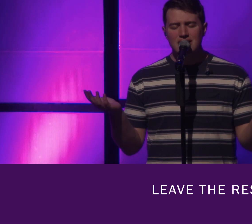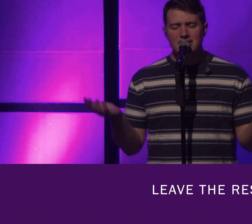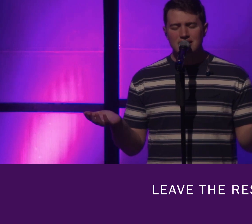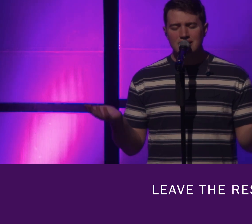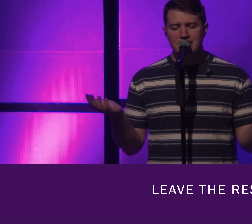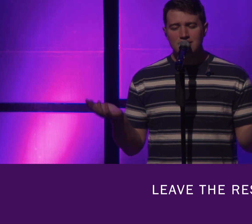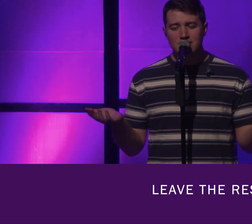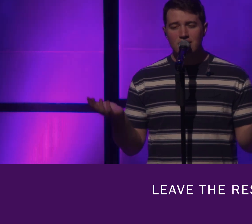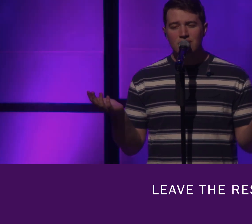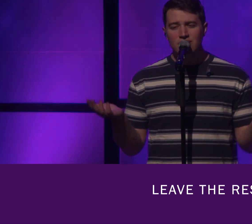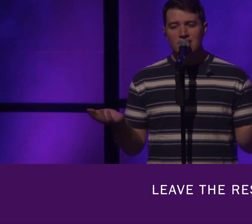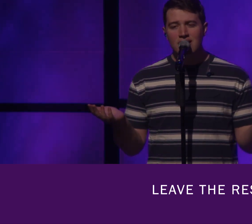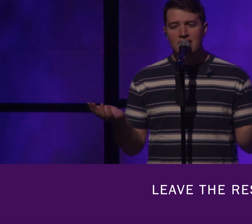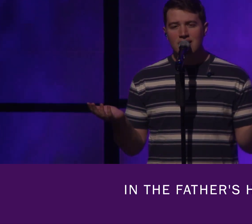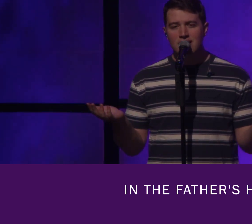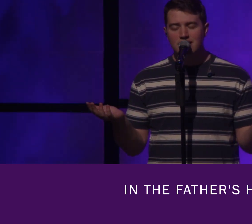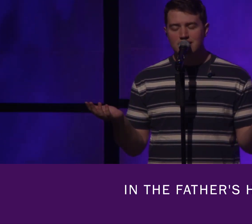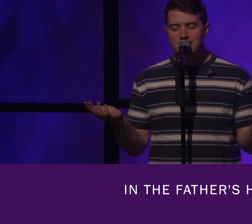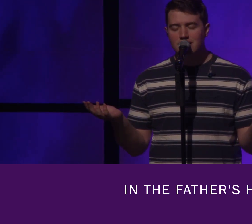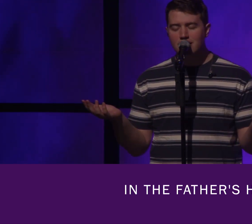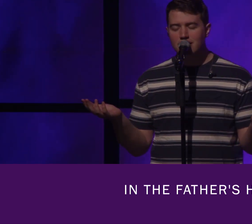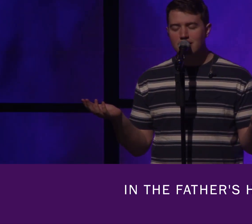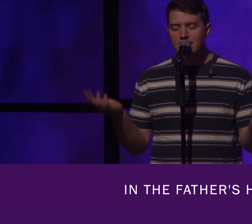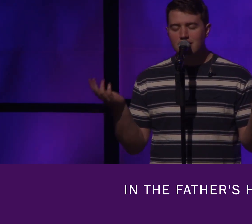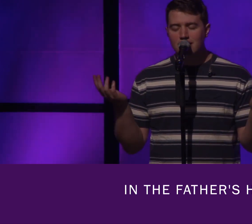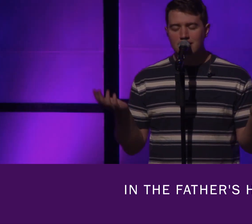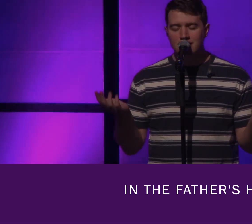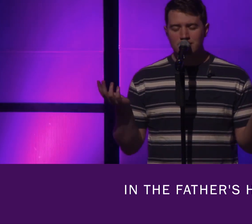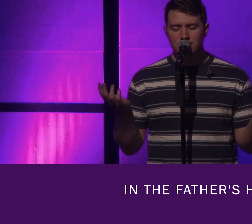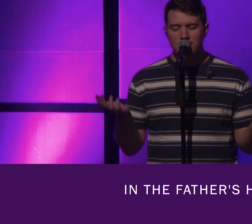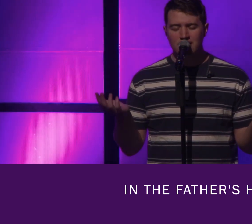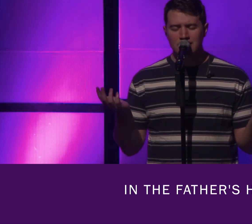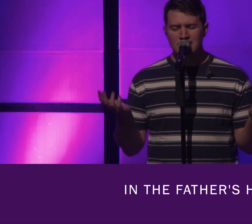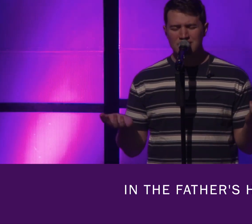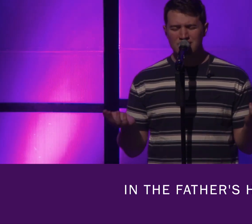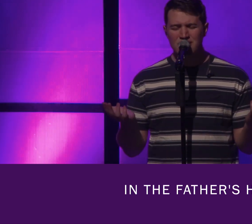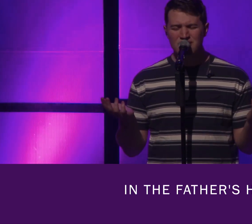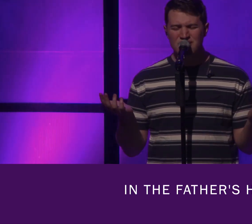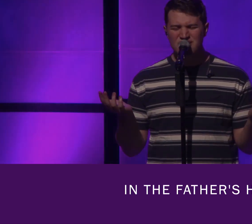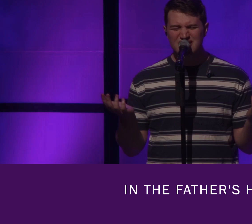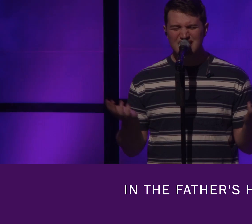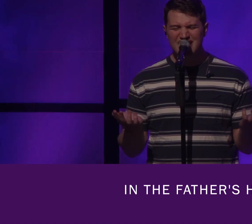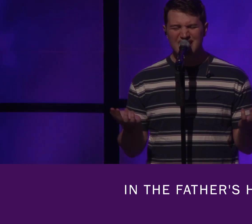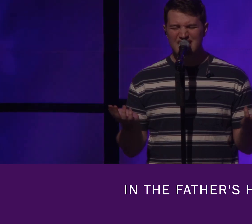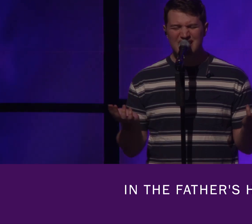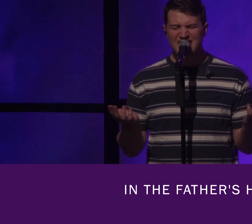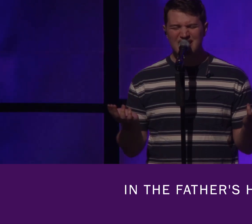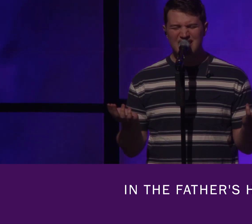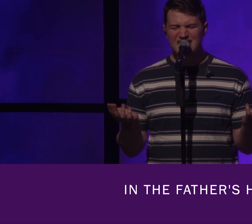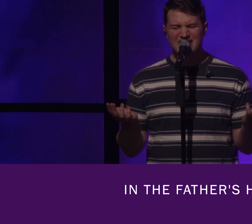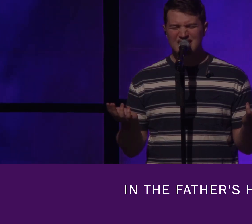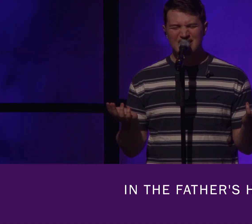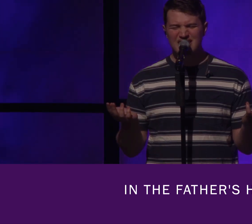hands. Leave the rest in the Father's